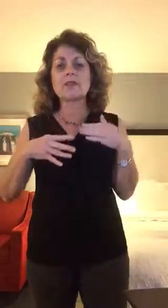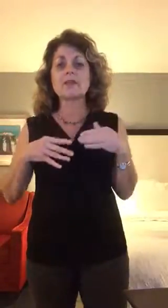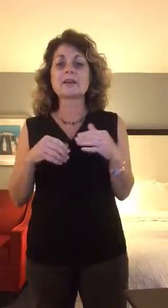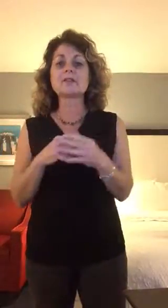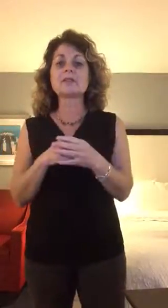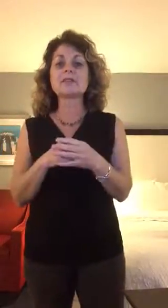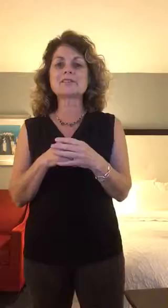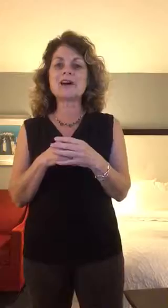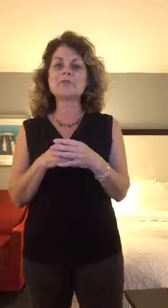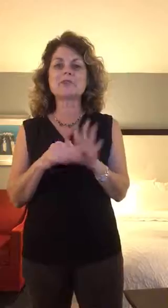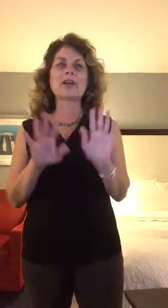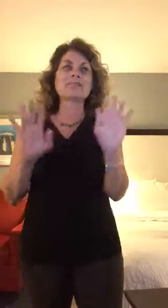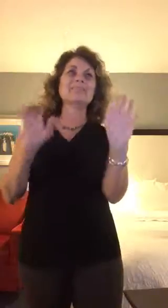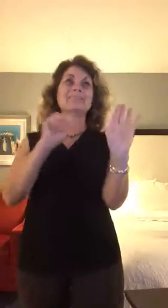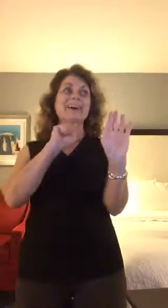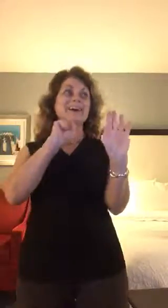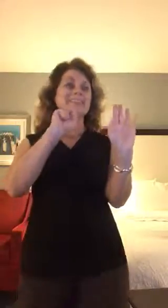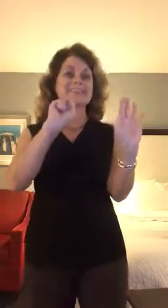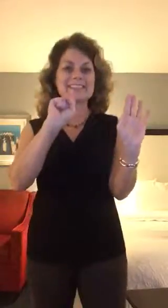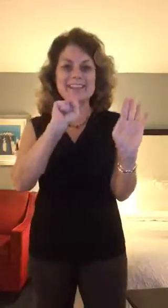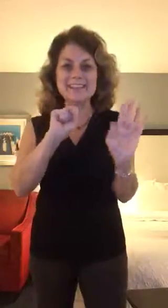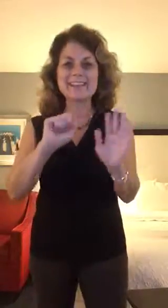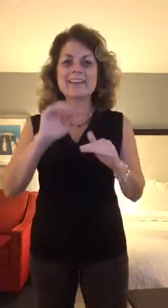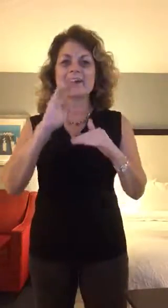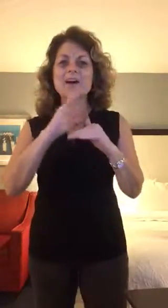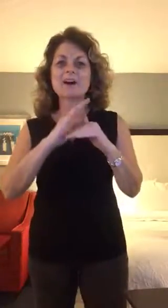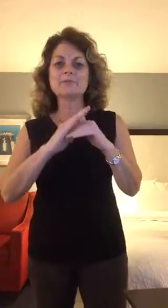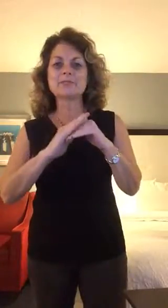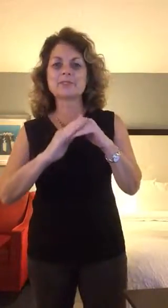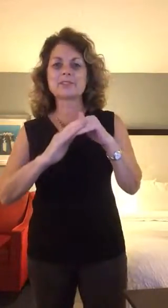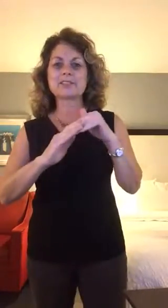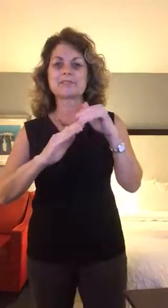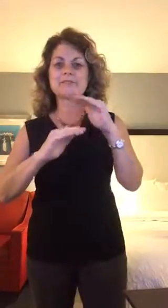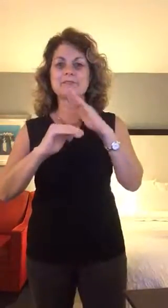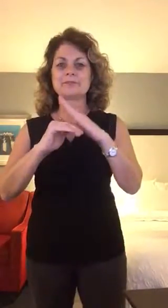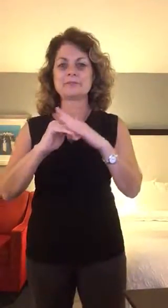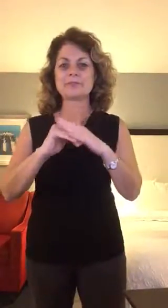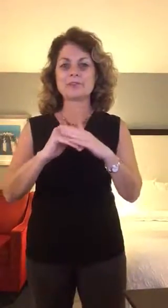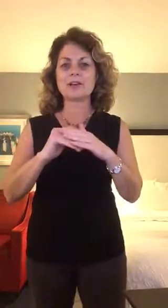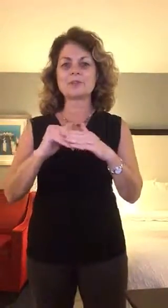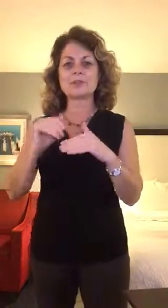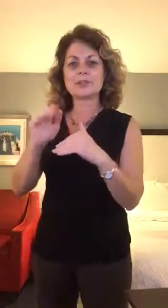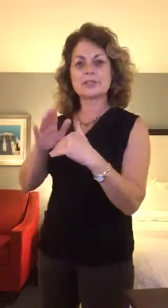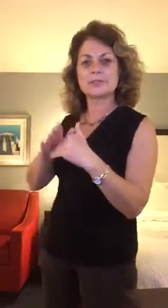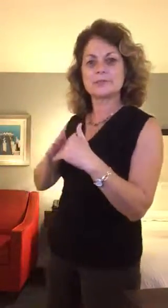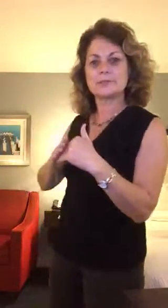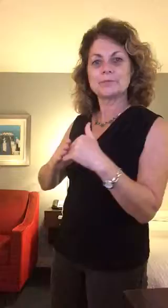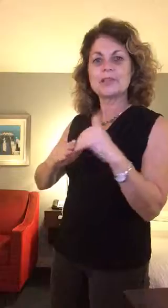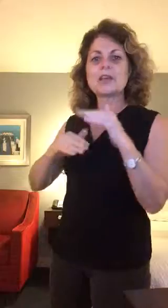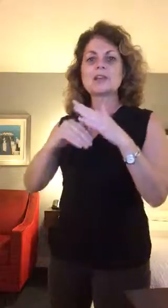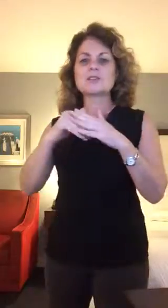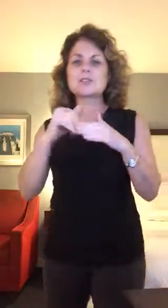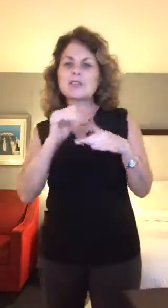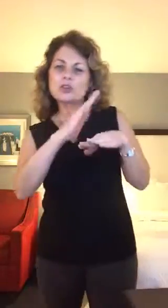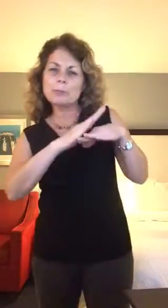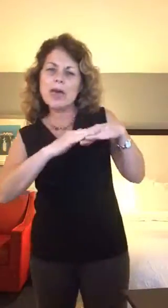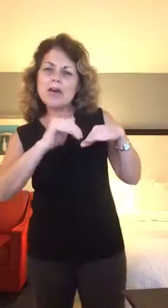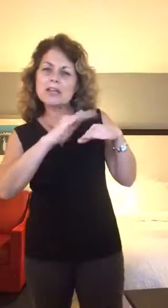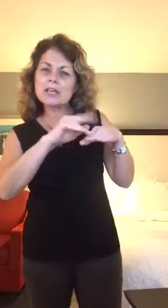The next one is comfort. I love this sign. Comfort. Comfort. Just like you're petting